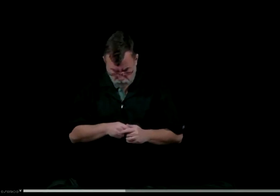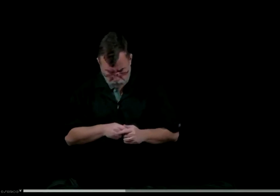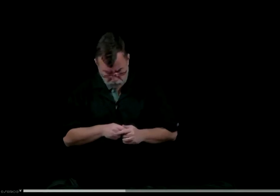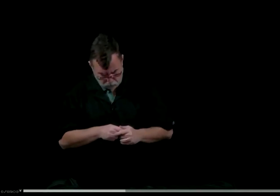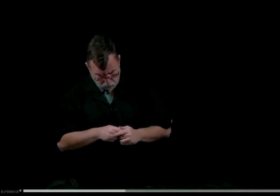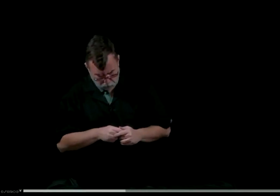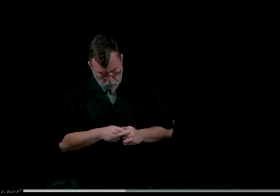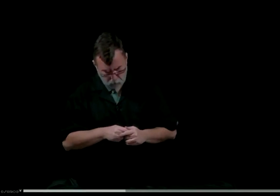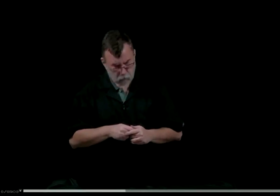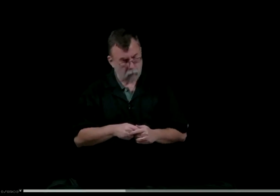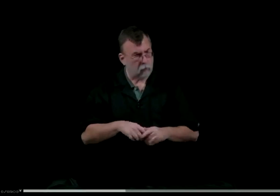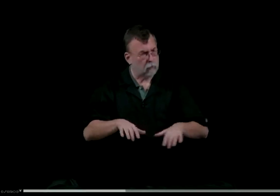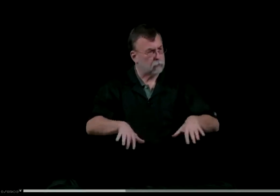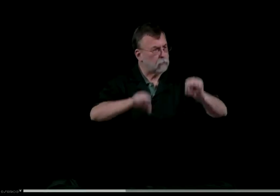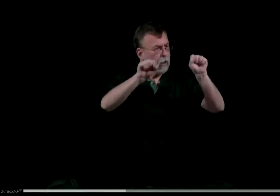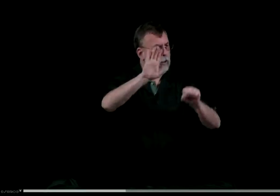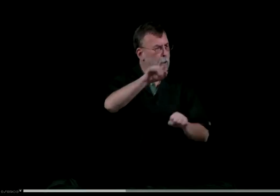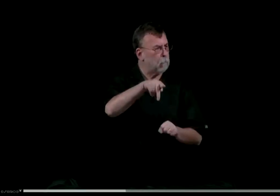and wisdom,